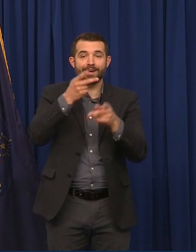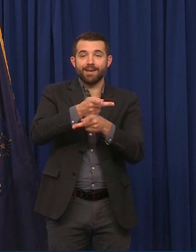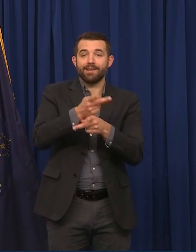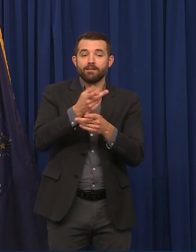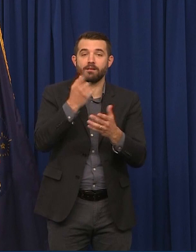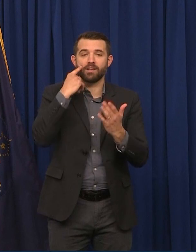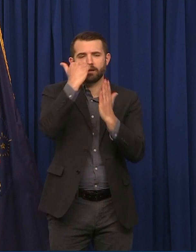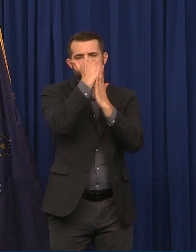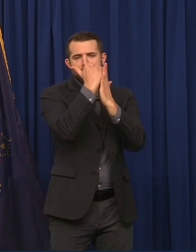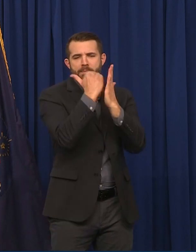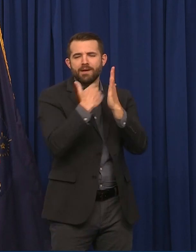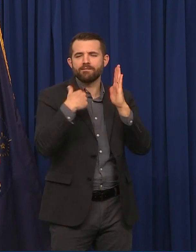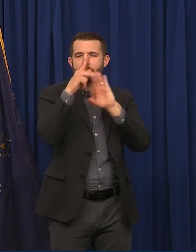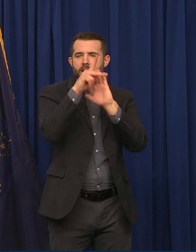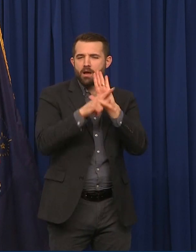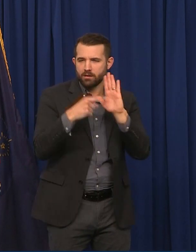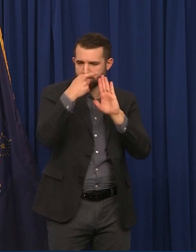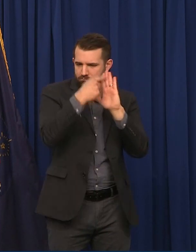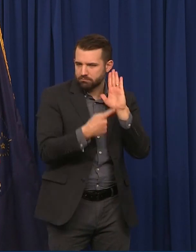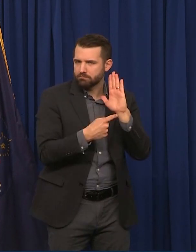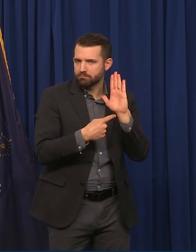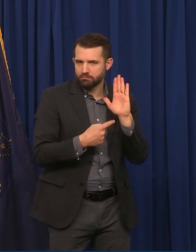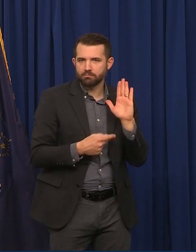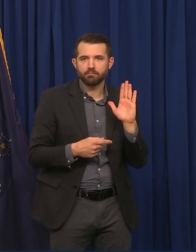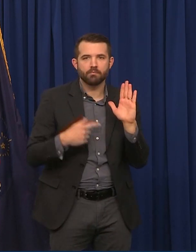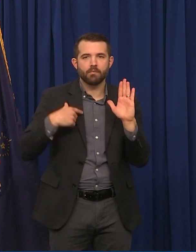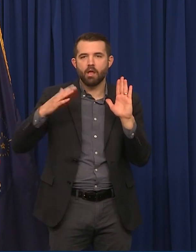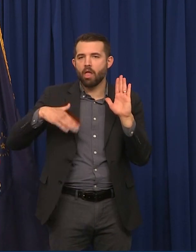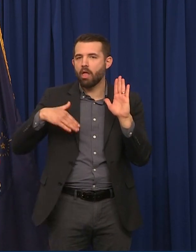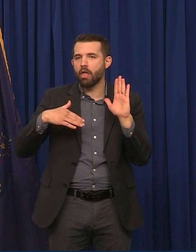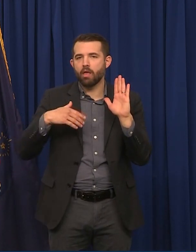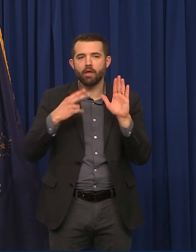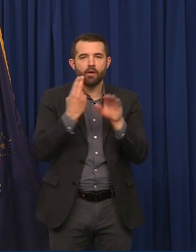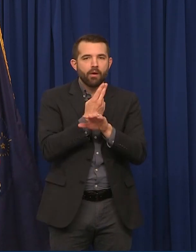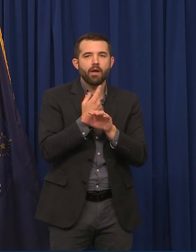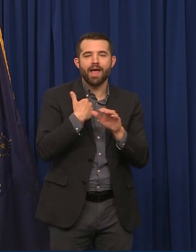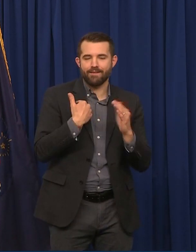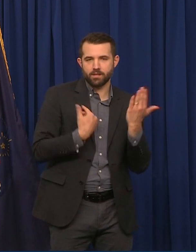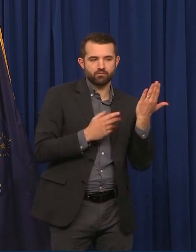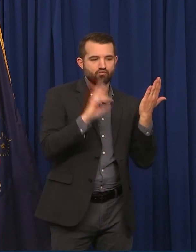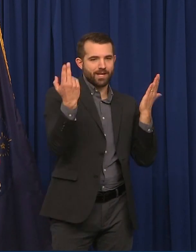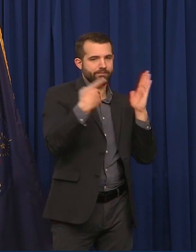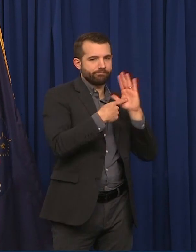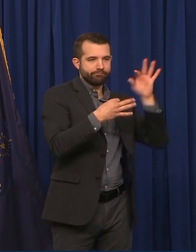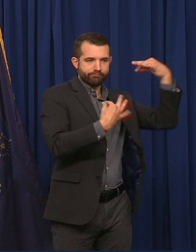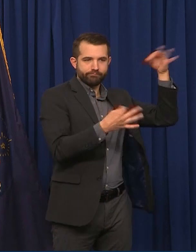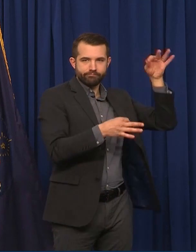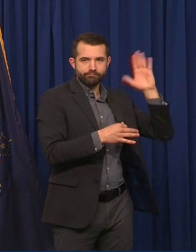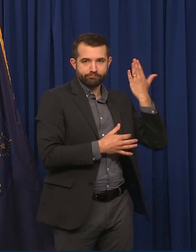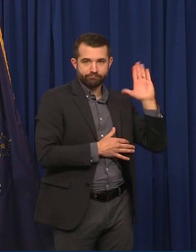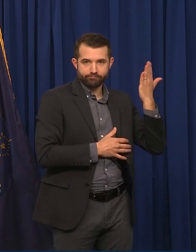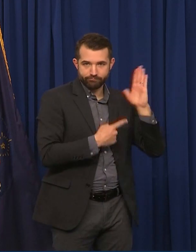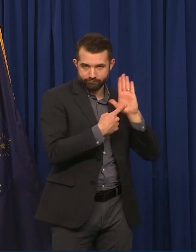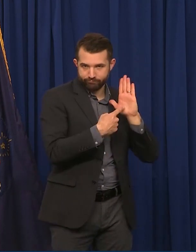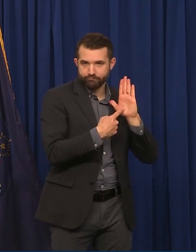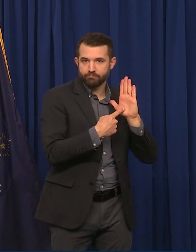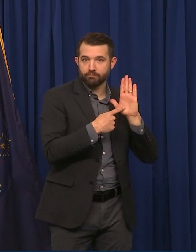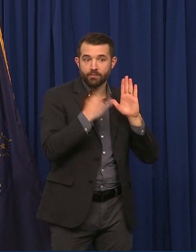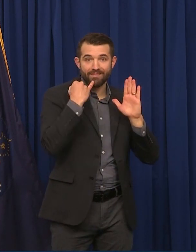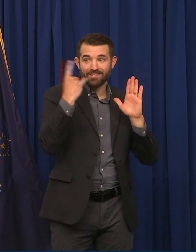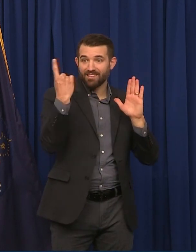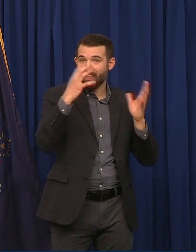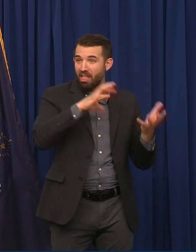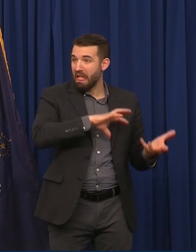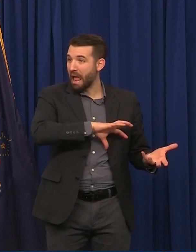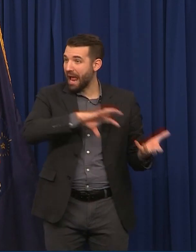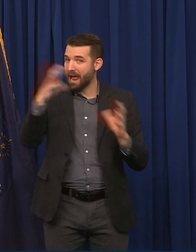advance, that's something that's very much top of mind. Again, we hope that it doesn't get to that, but in this situation, not only must